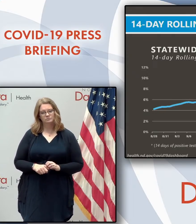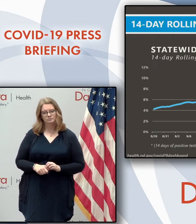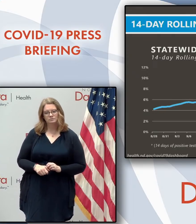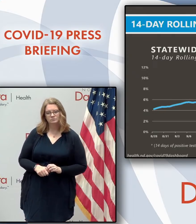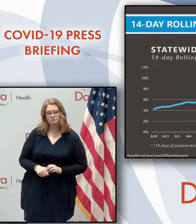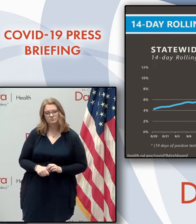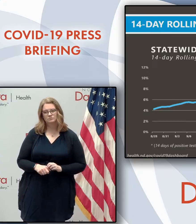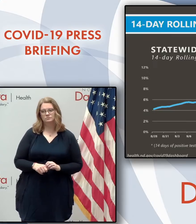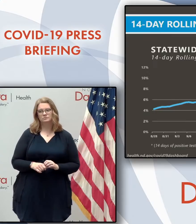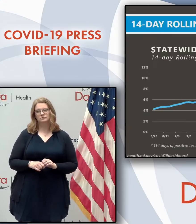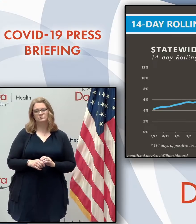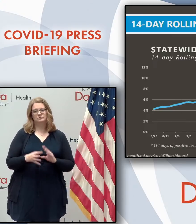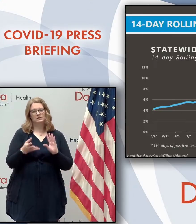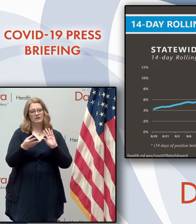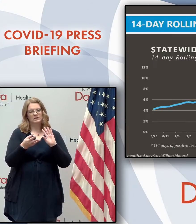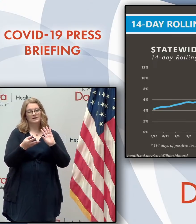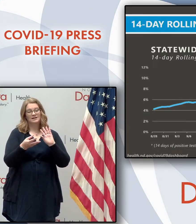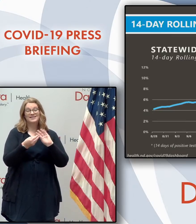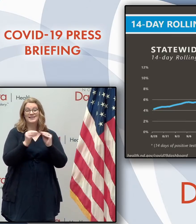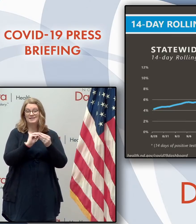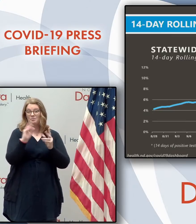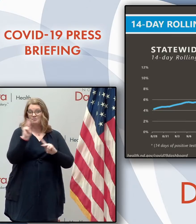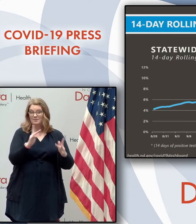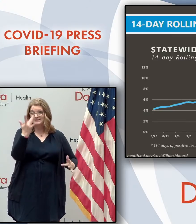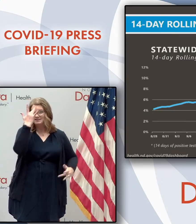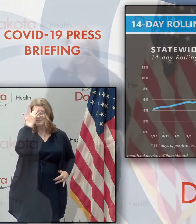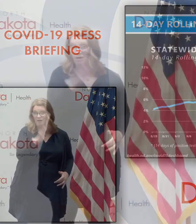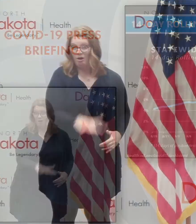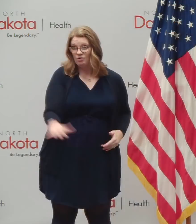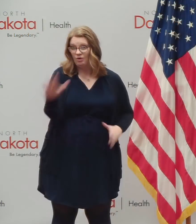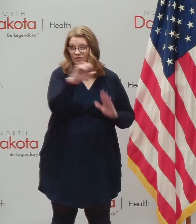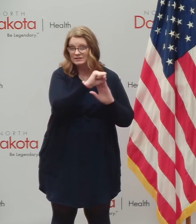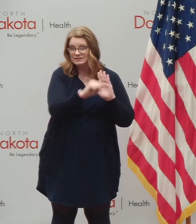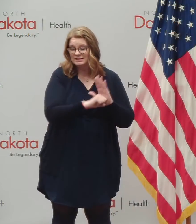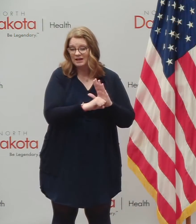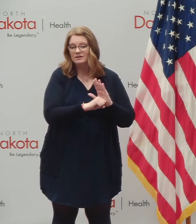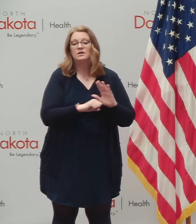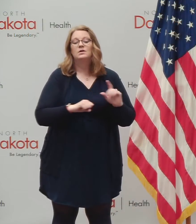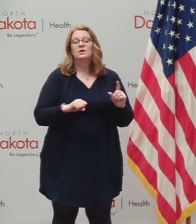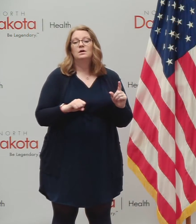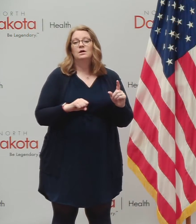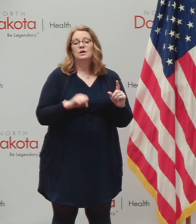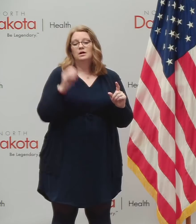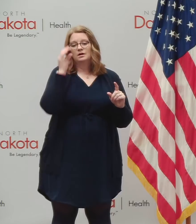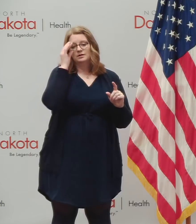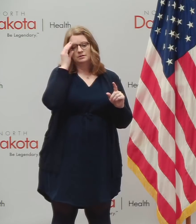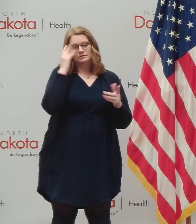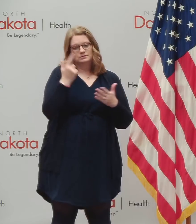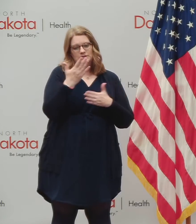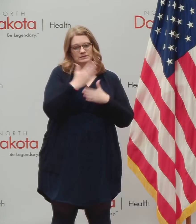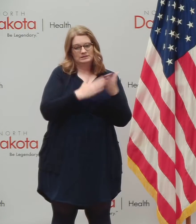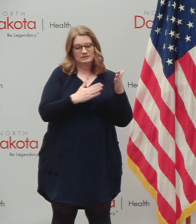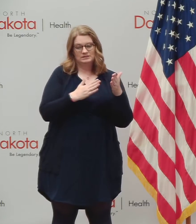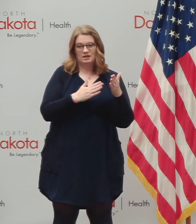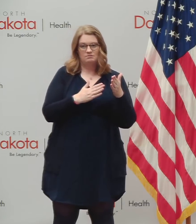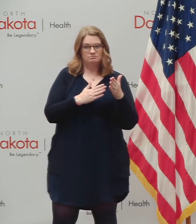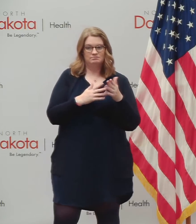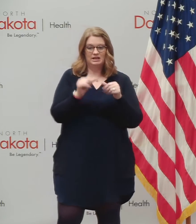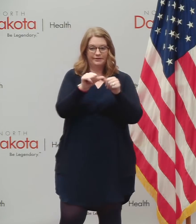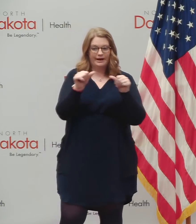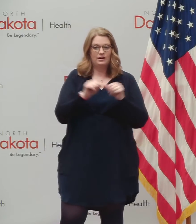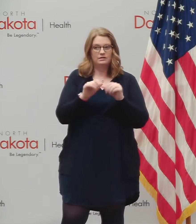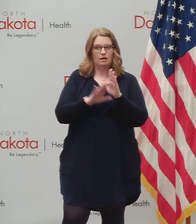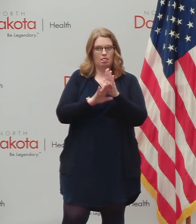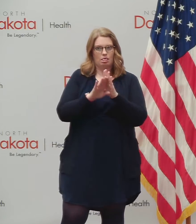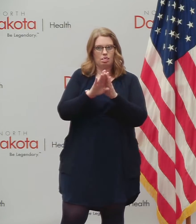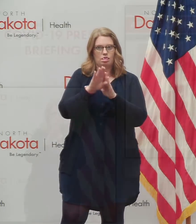active COVID cases around the state, we have, again, with the increase we've had, some areas have been rising rapidly. On